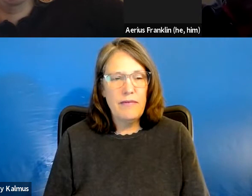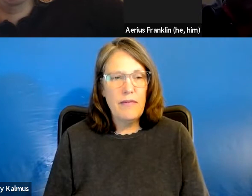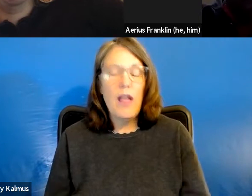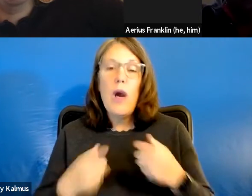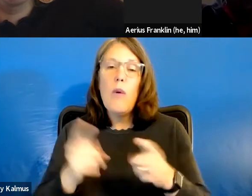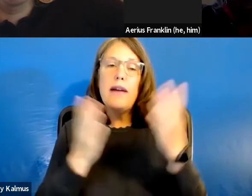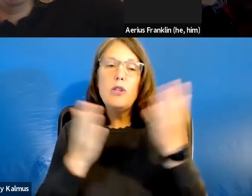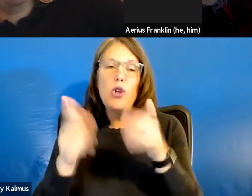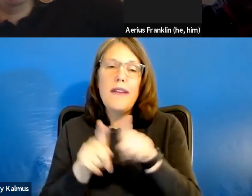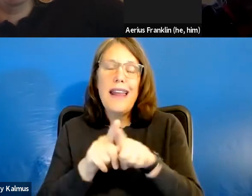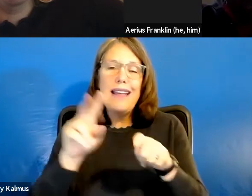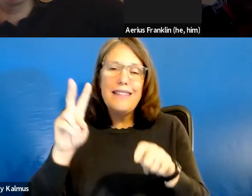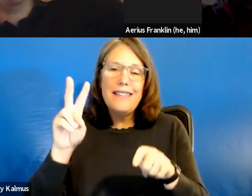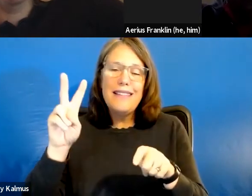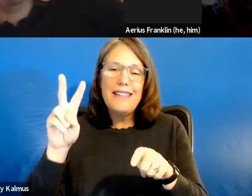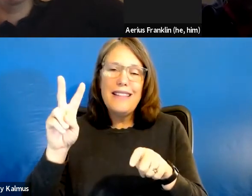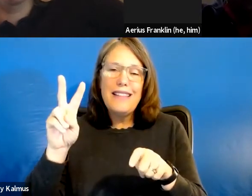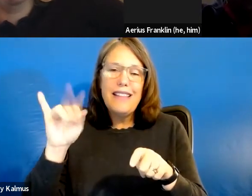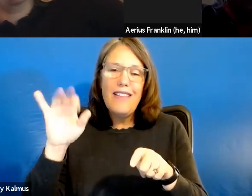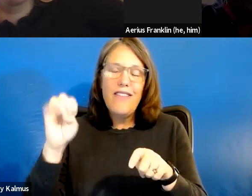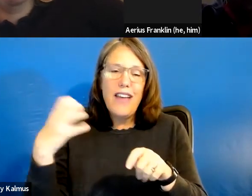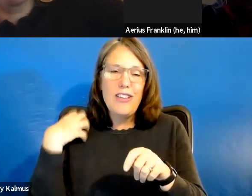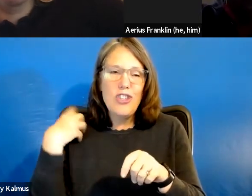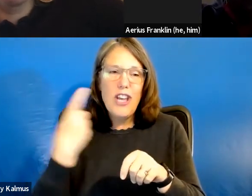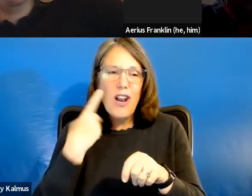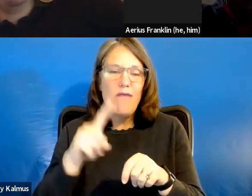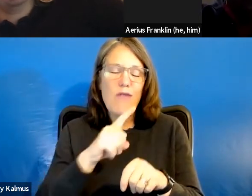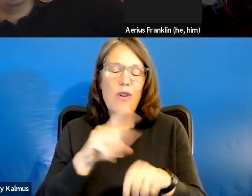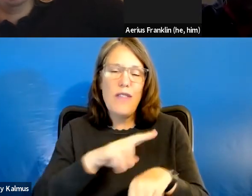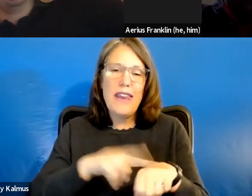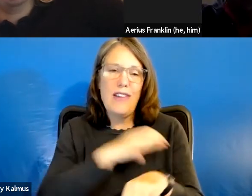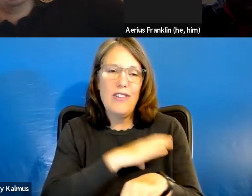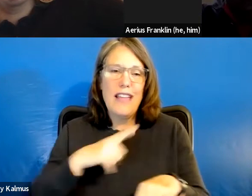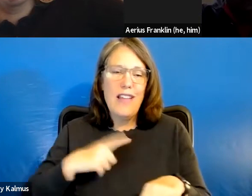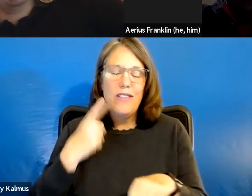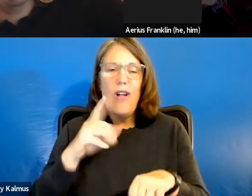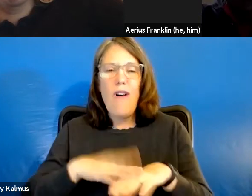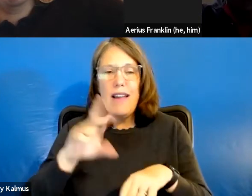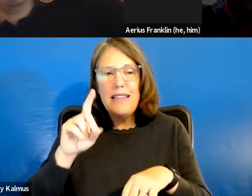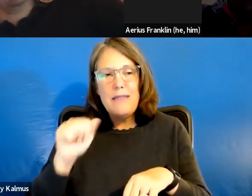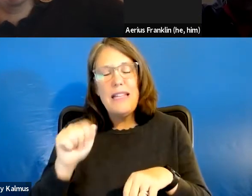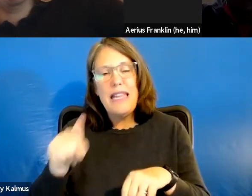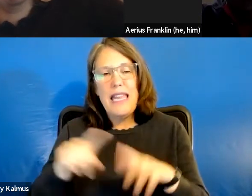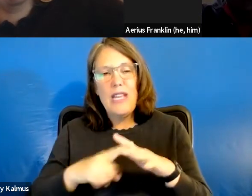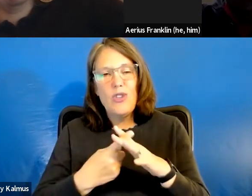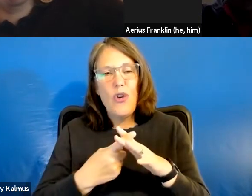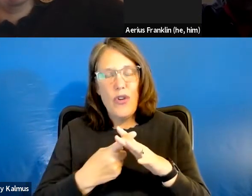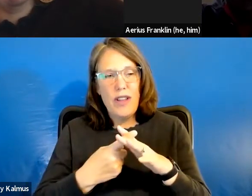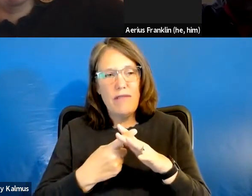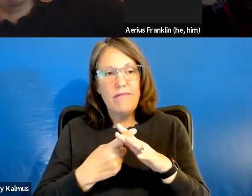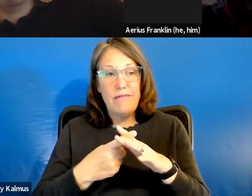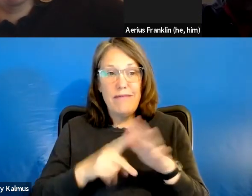While serving as the vice chair of the National Council on Disability, he embarked on a nationwide tour to meet with activists